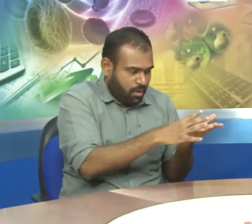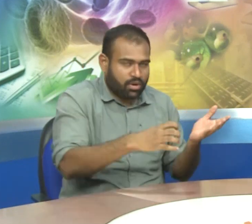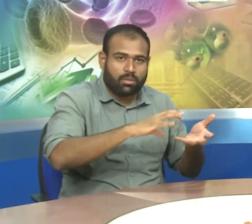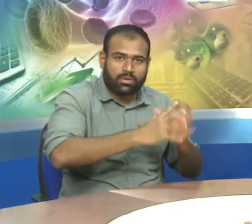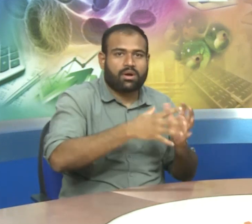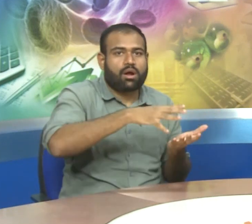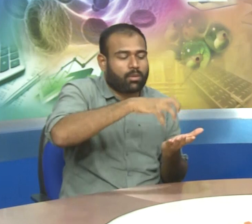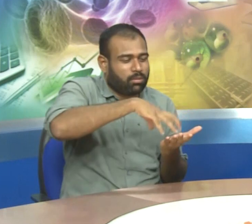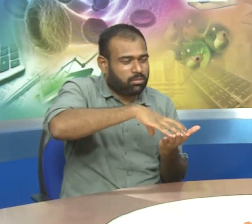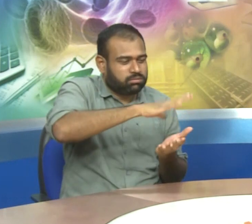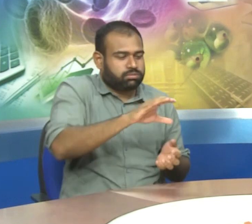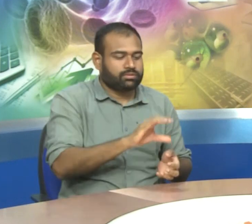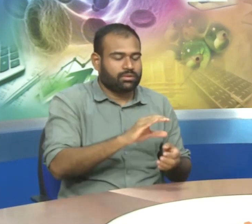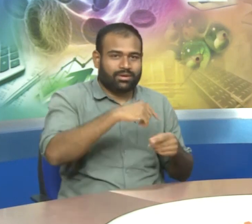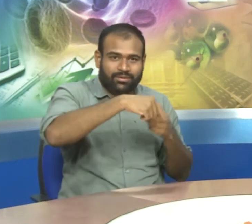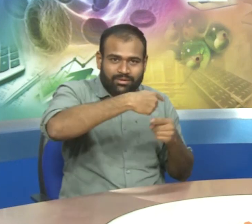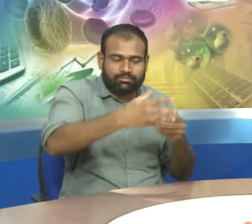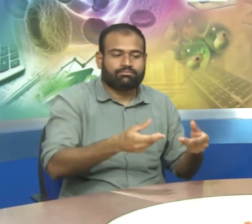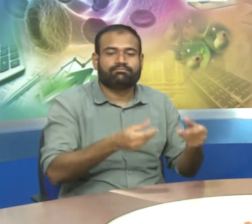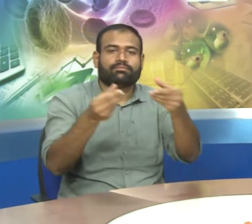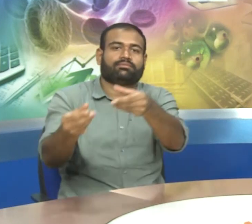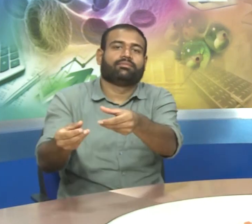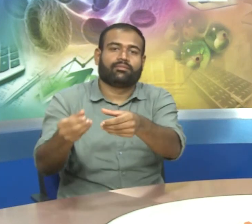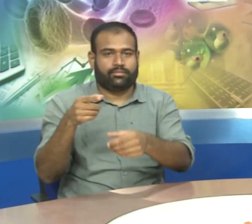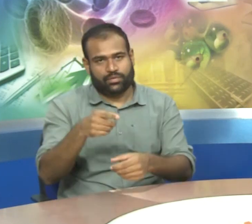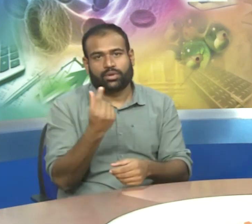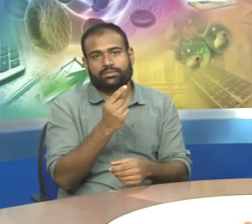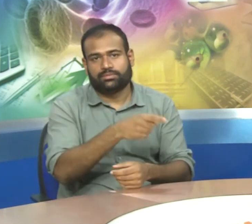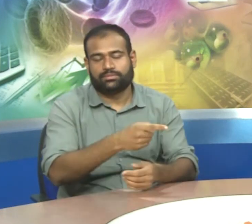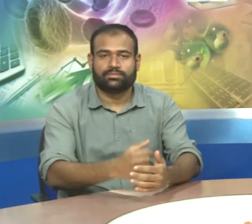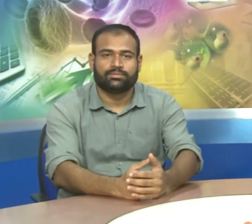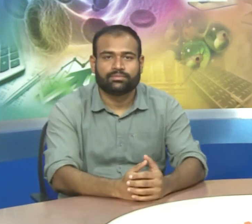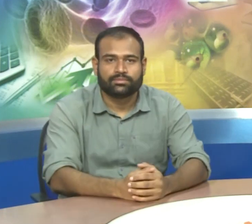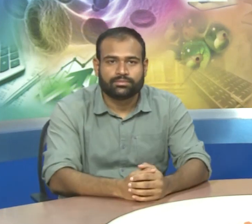and microfilming or digital imaging using some machines,